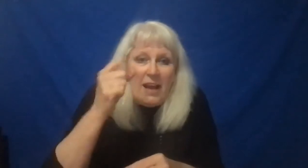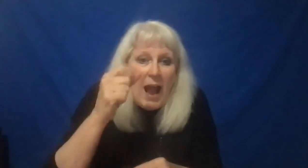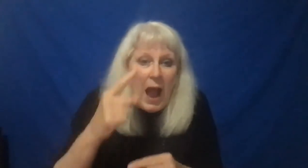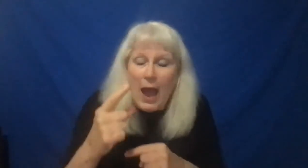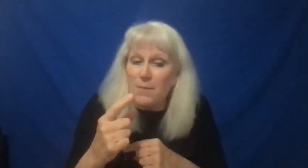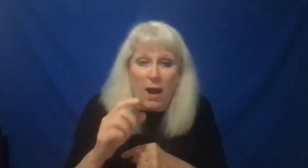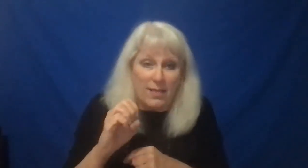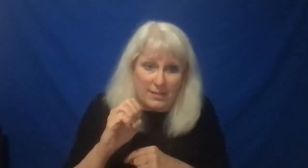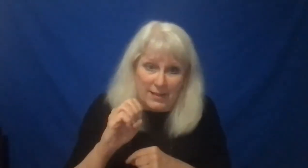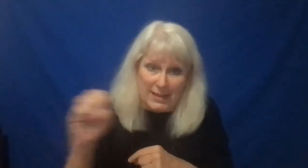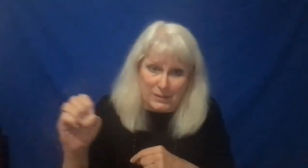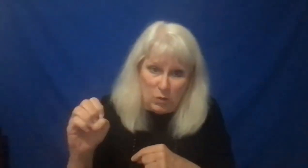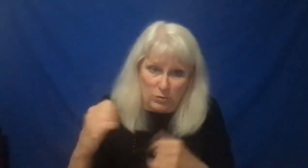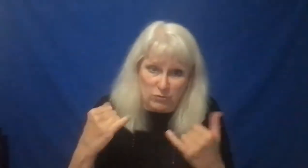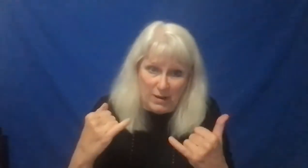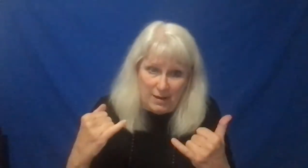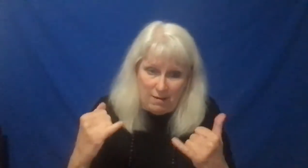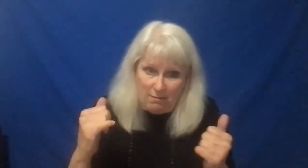now. So I hope that